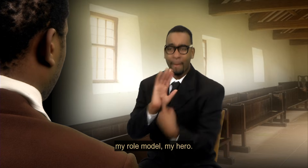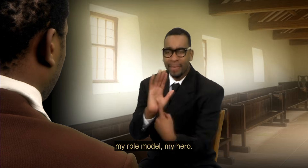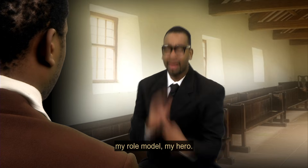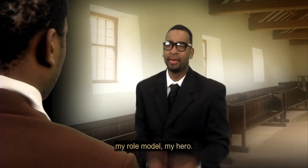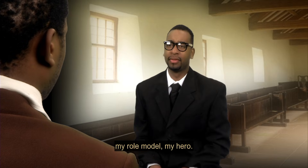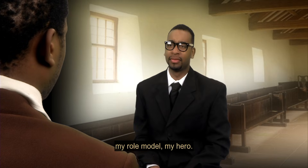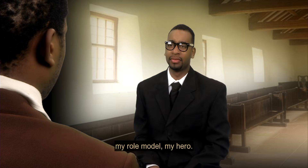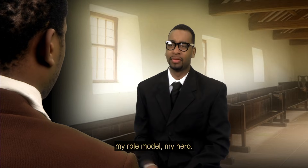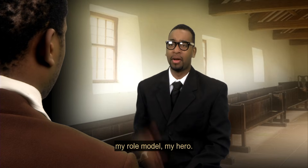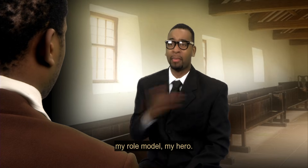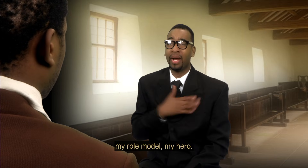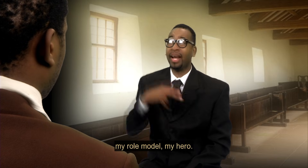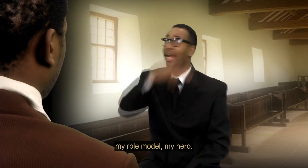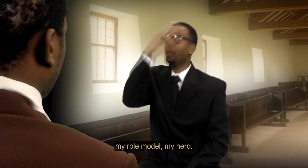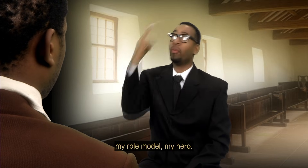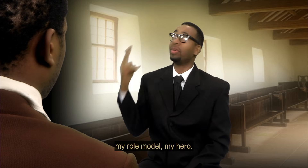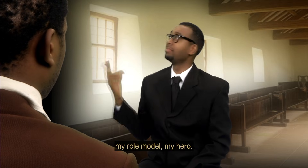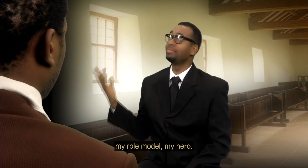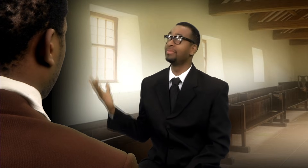model, my hero.